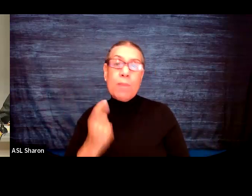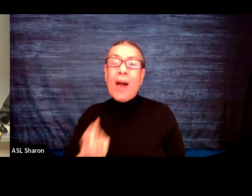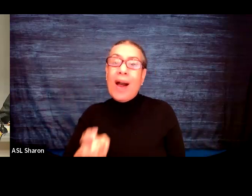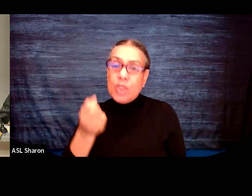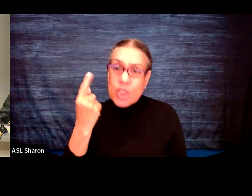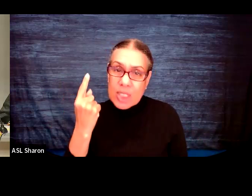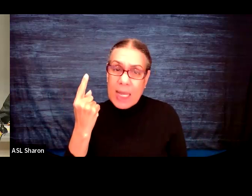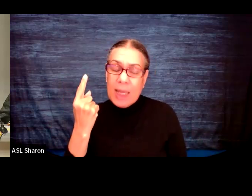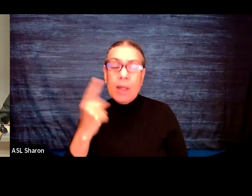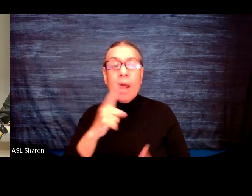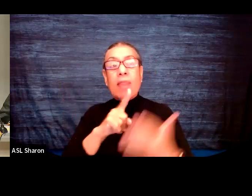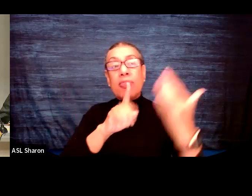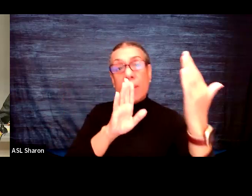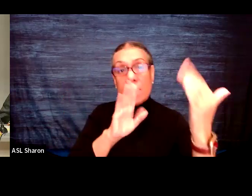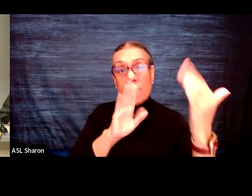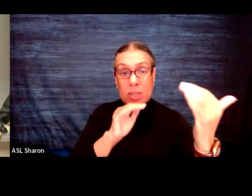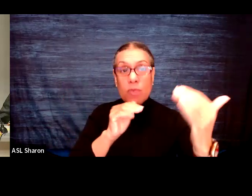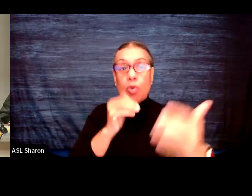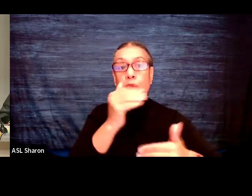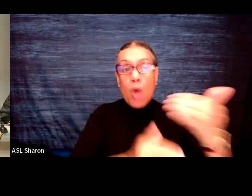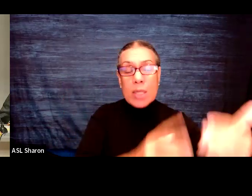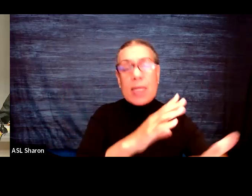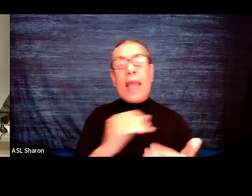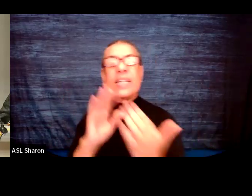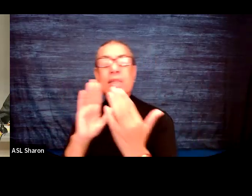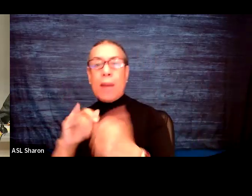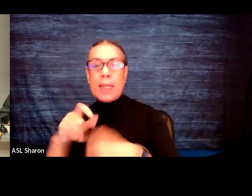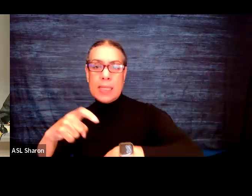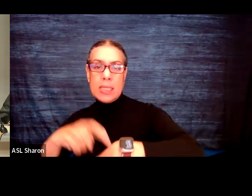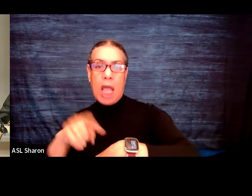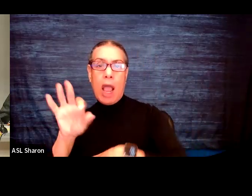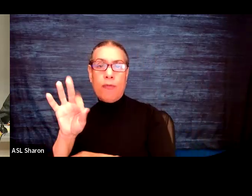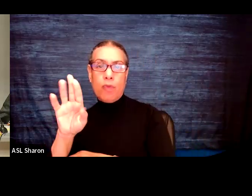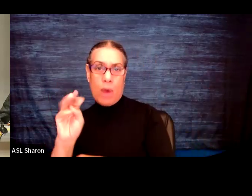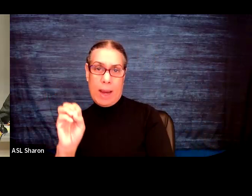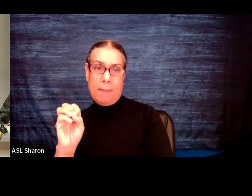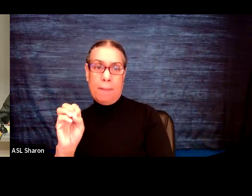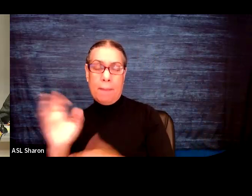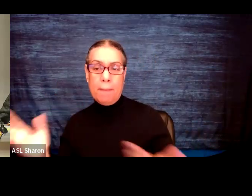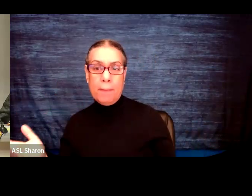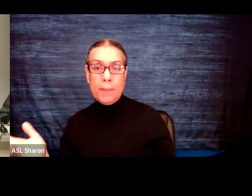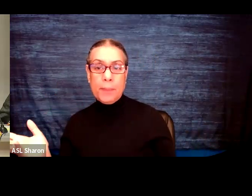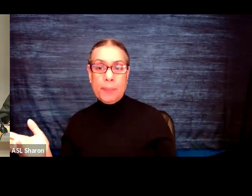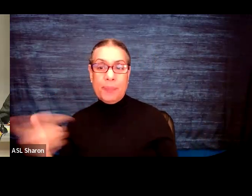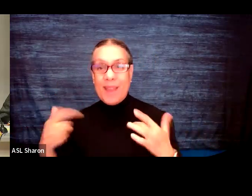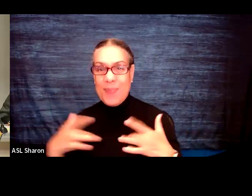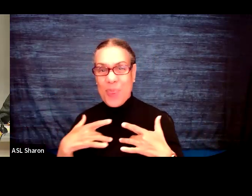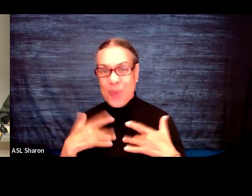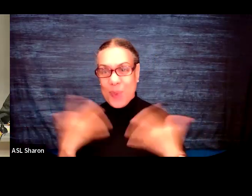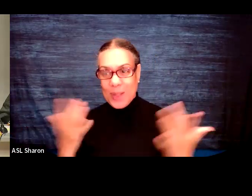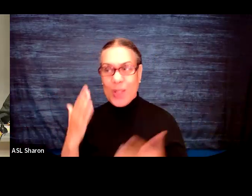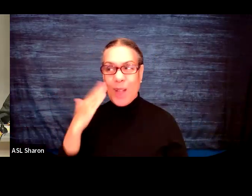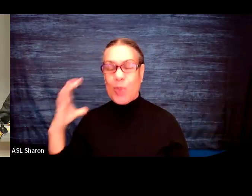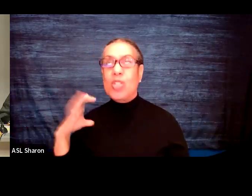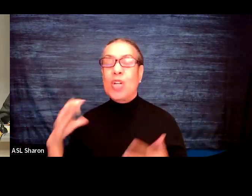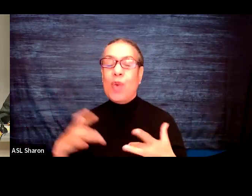understand both what the process is and what the expected time frame is usually in each. I'm thrilled, and I know the chair is as